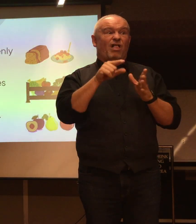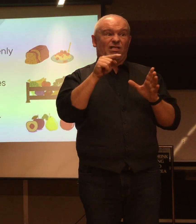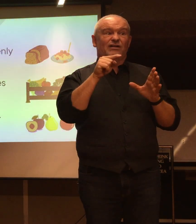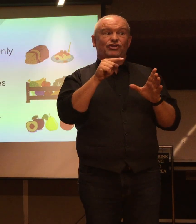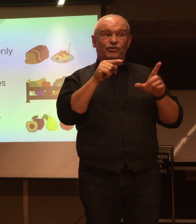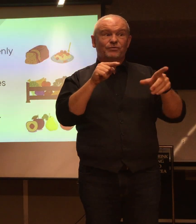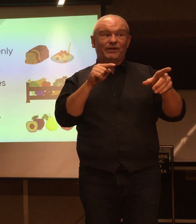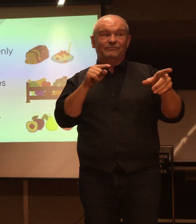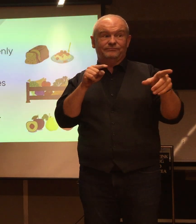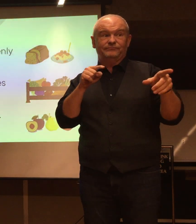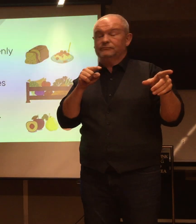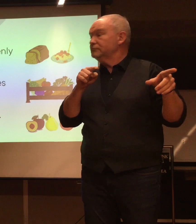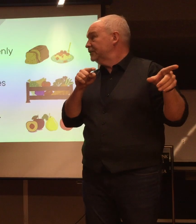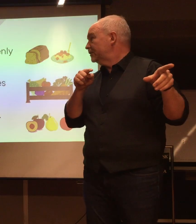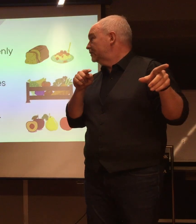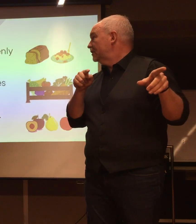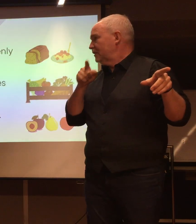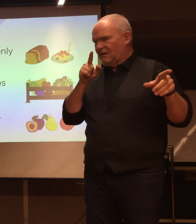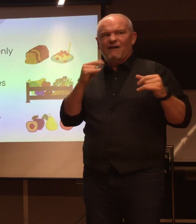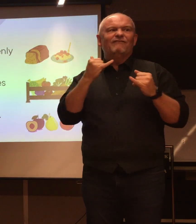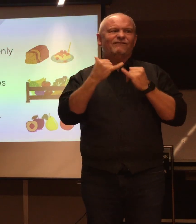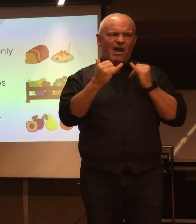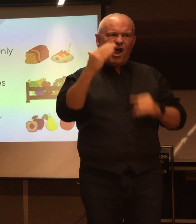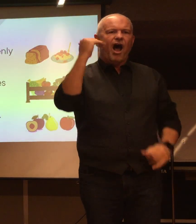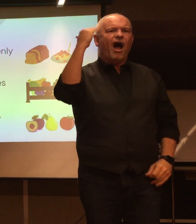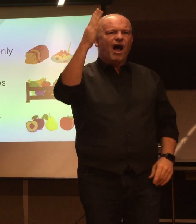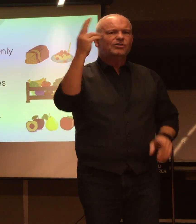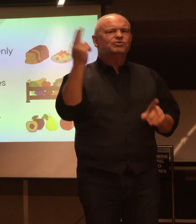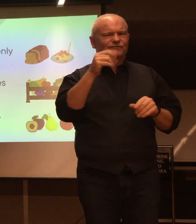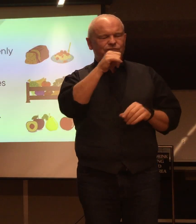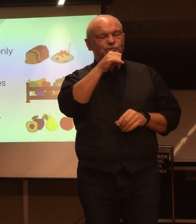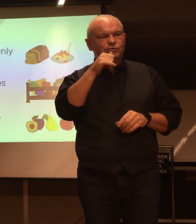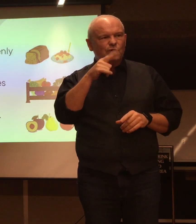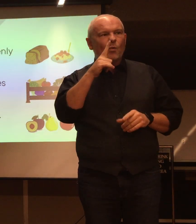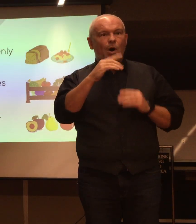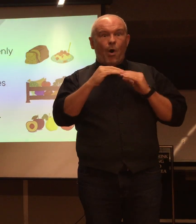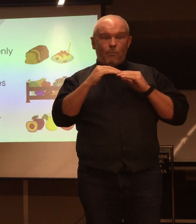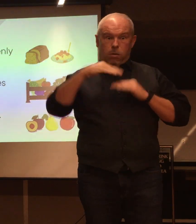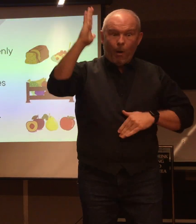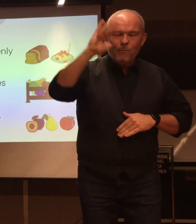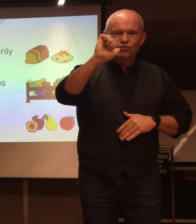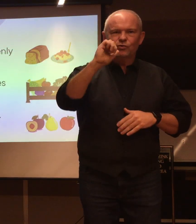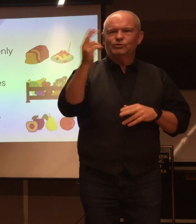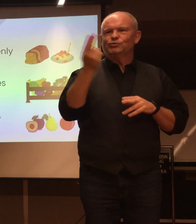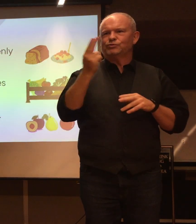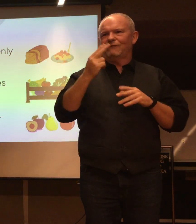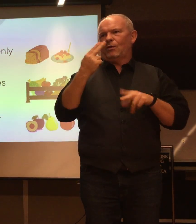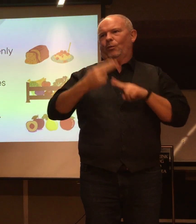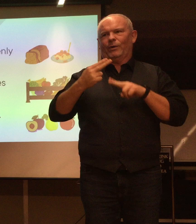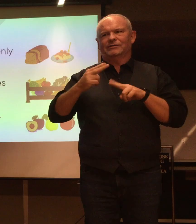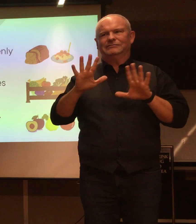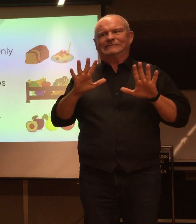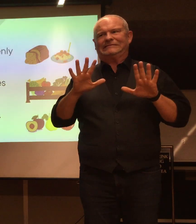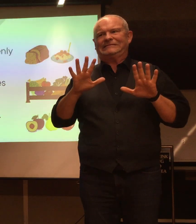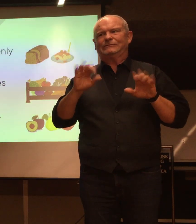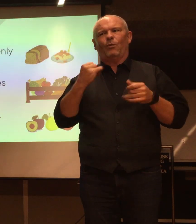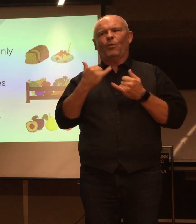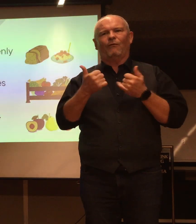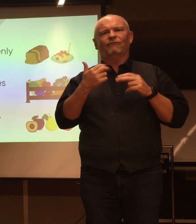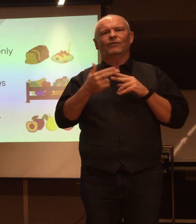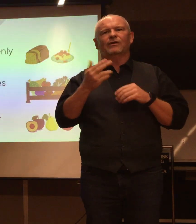can... Too sweet? They are very sweet, yeah. So they will increase your blood sugars very quickly, which is not